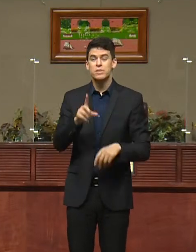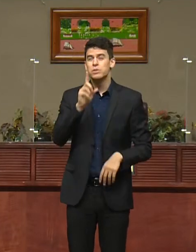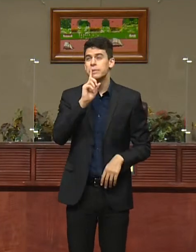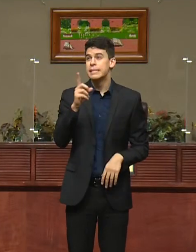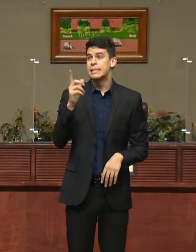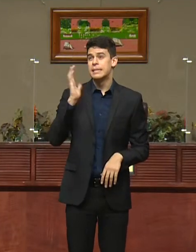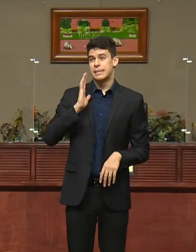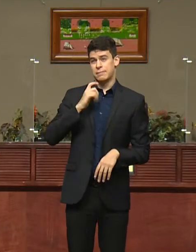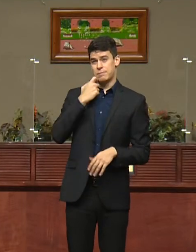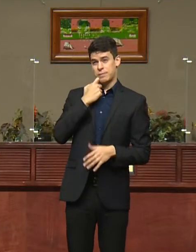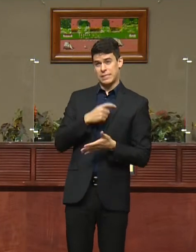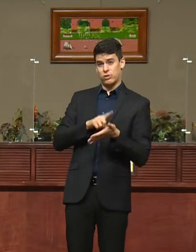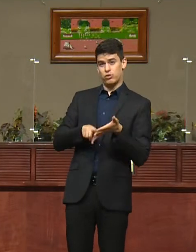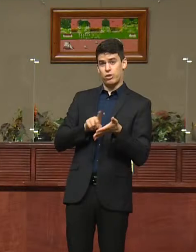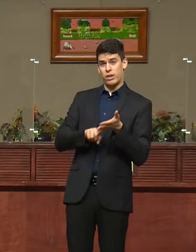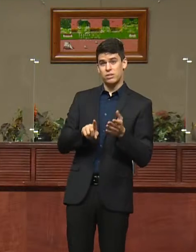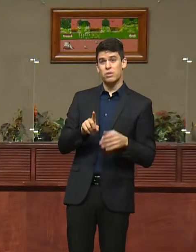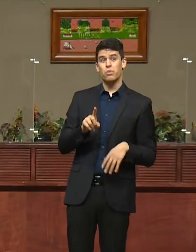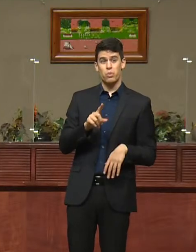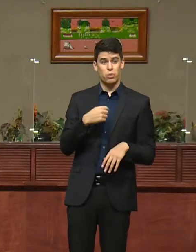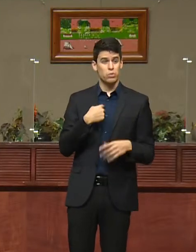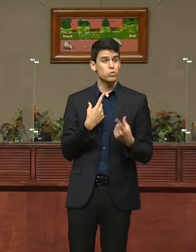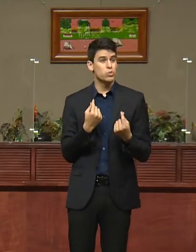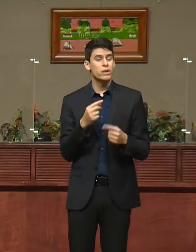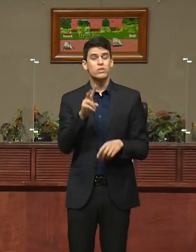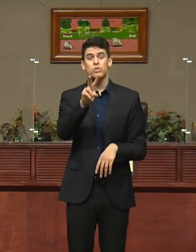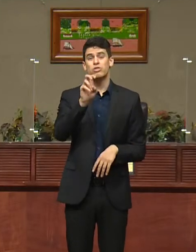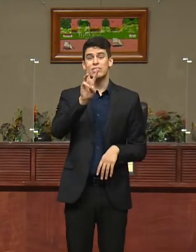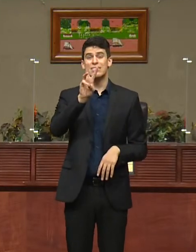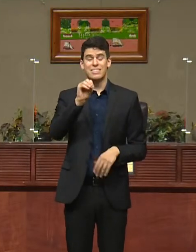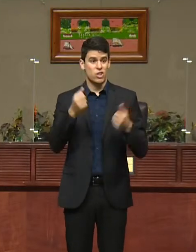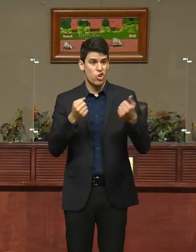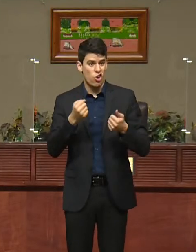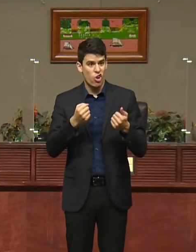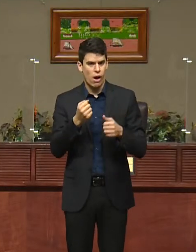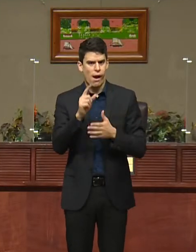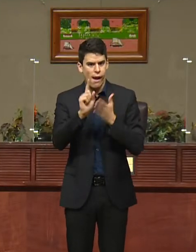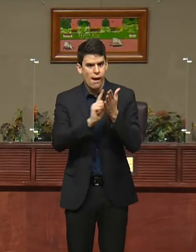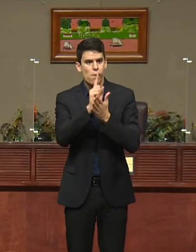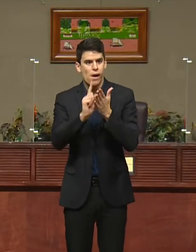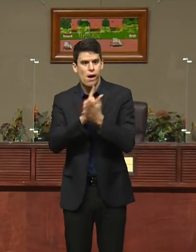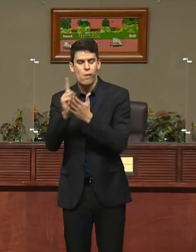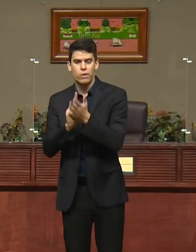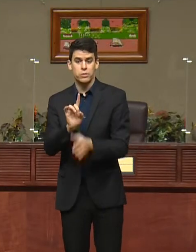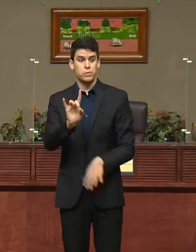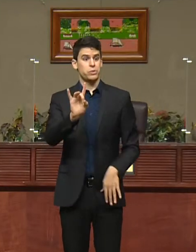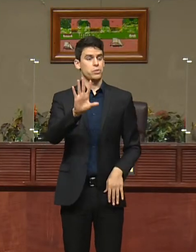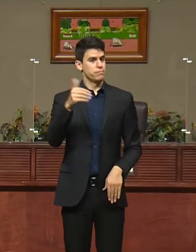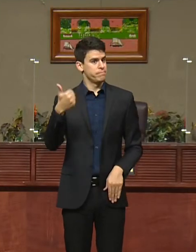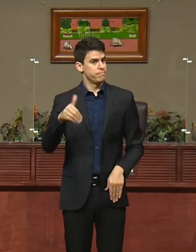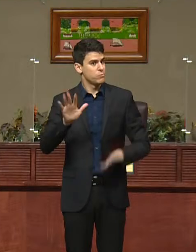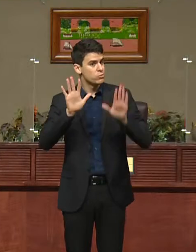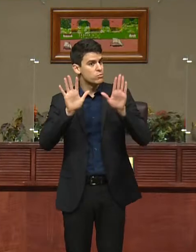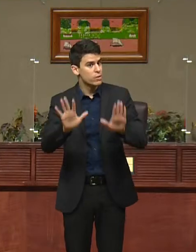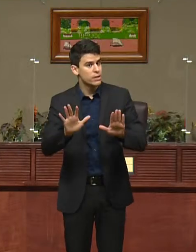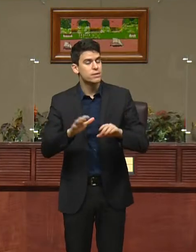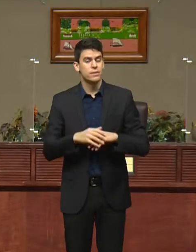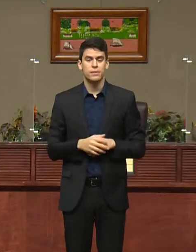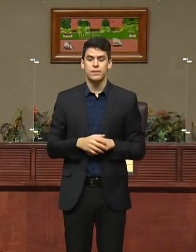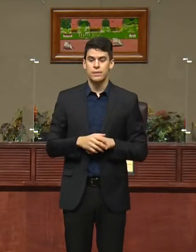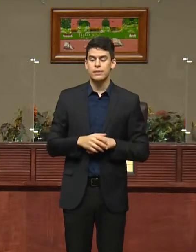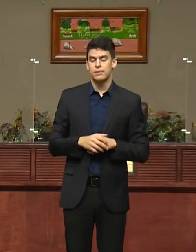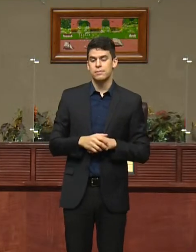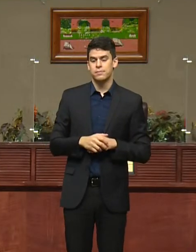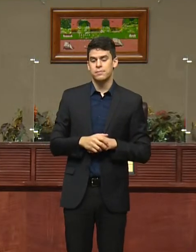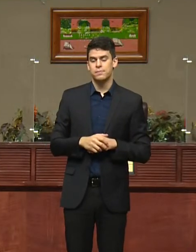about 260 an hour. So that is impressive and significant. But we will